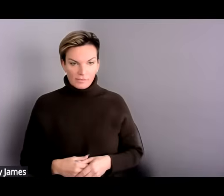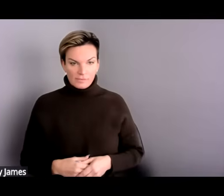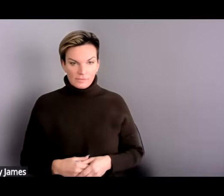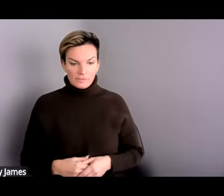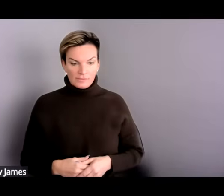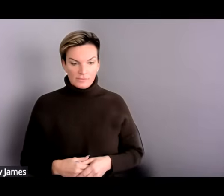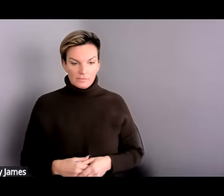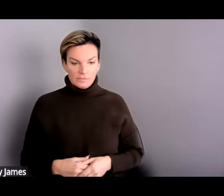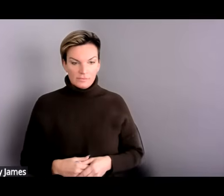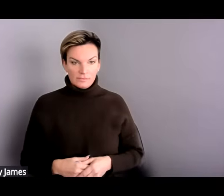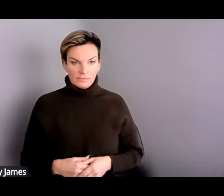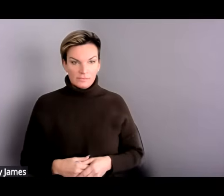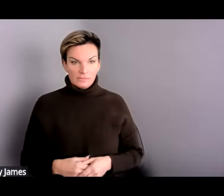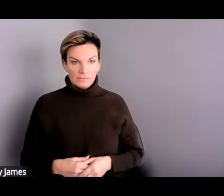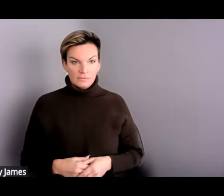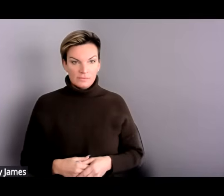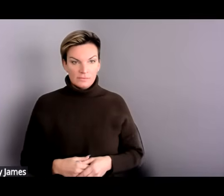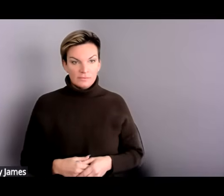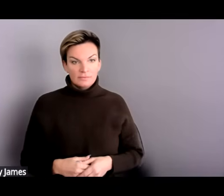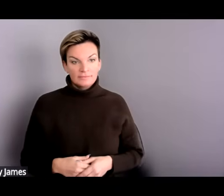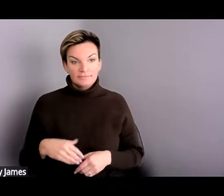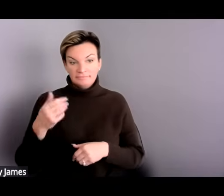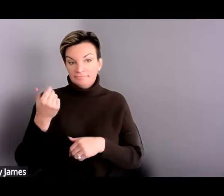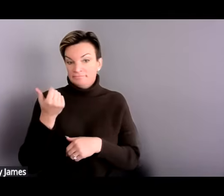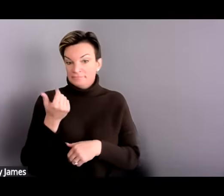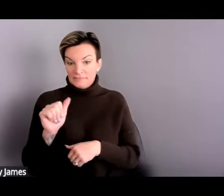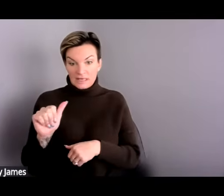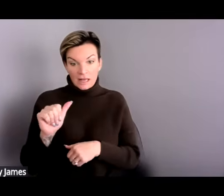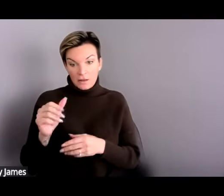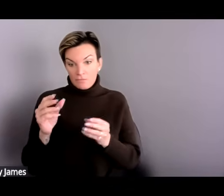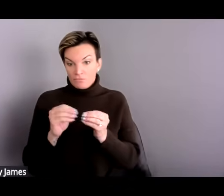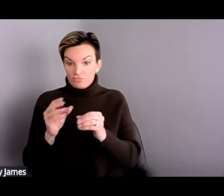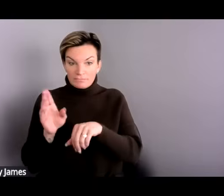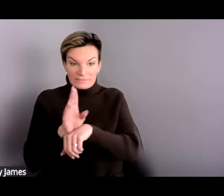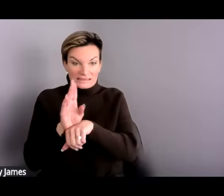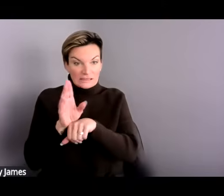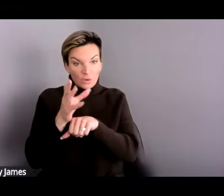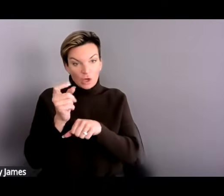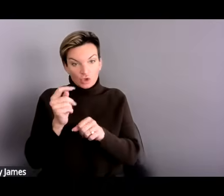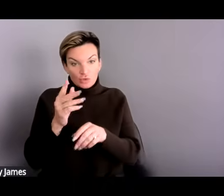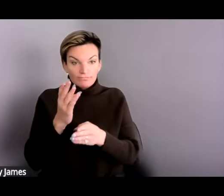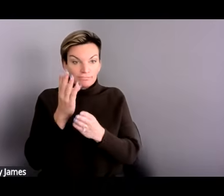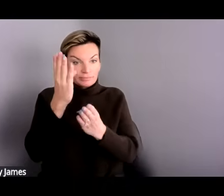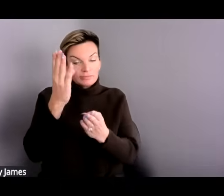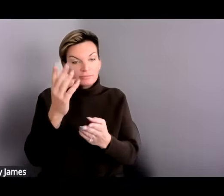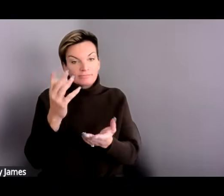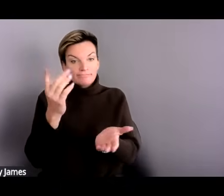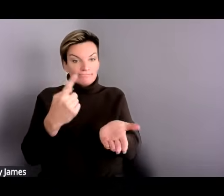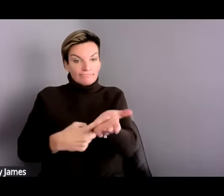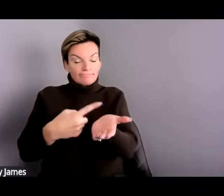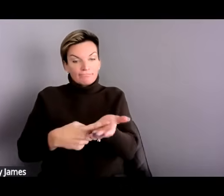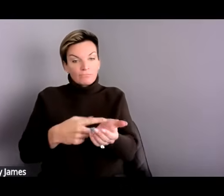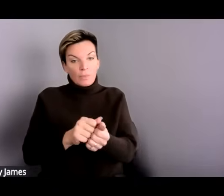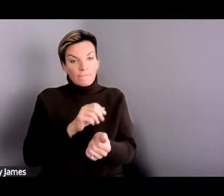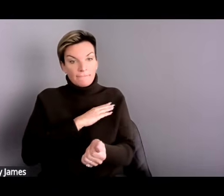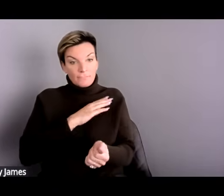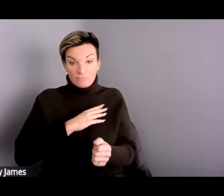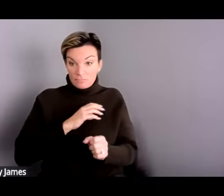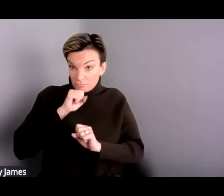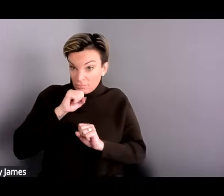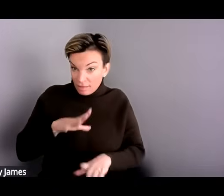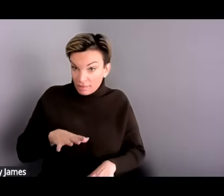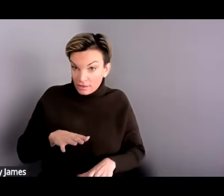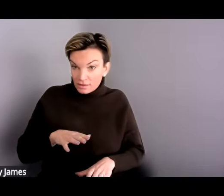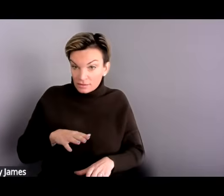Is there any other business here that wants to present to the board? Any new business? No?